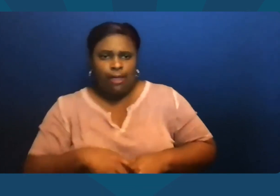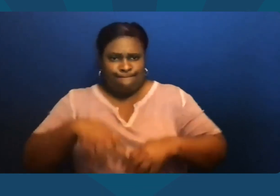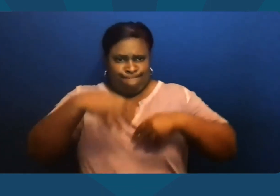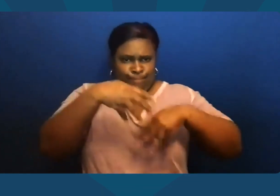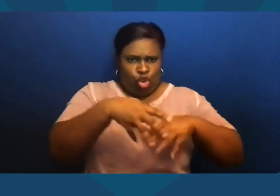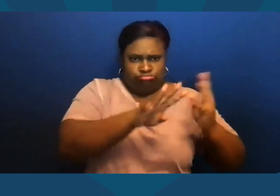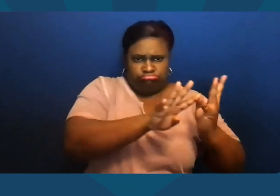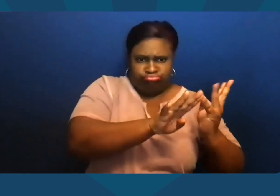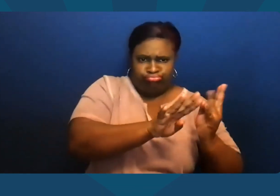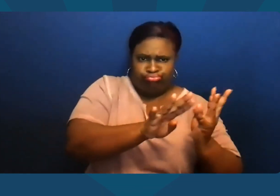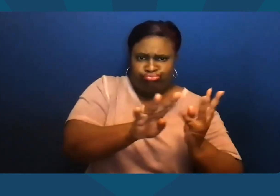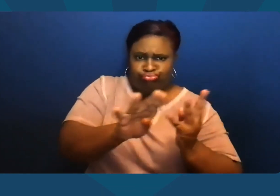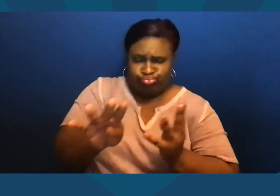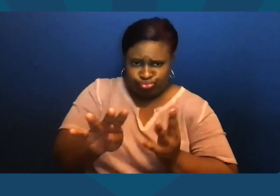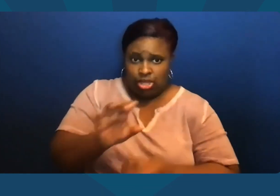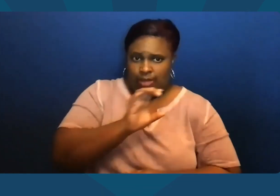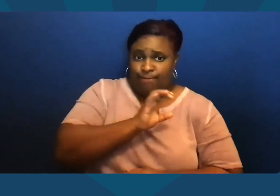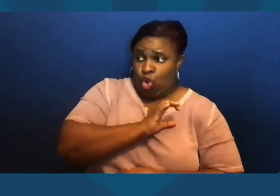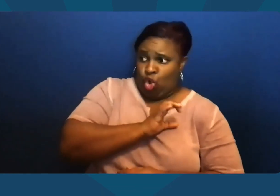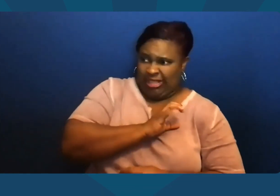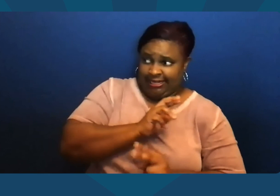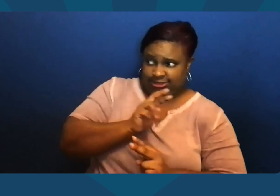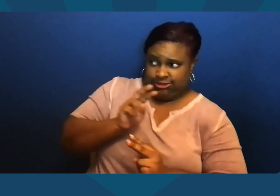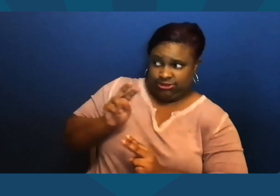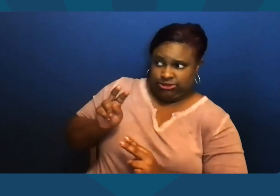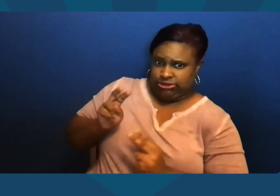for police to arrive.